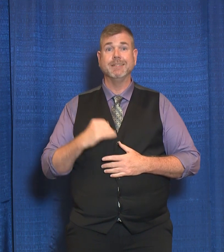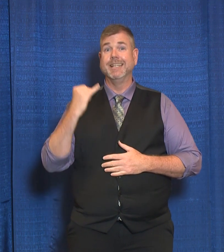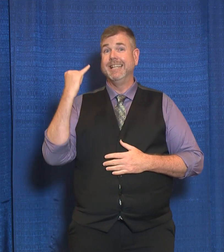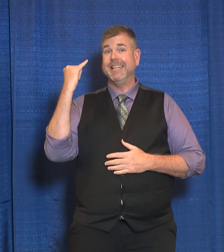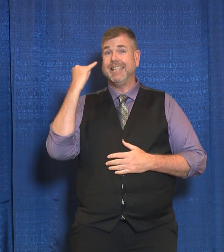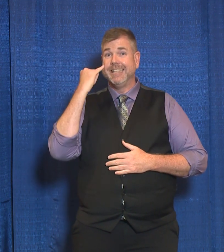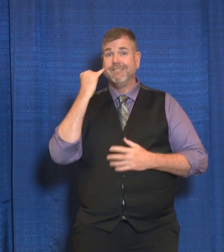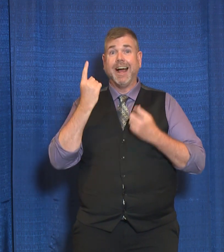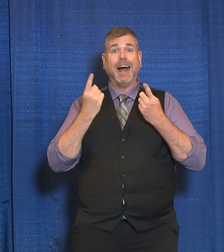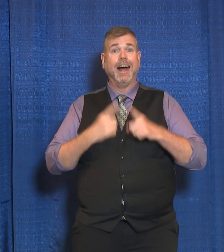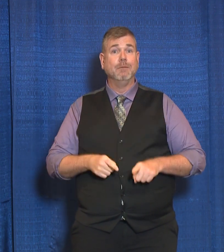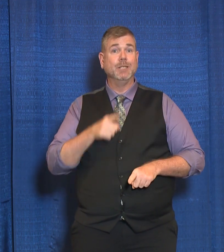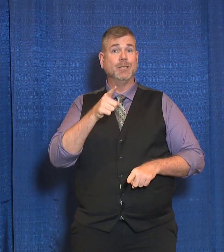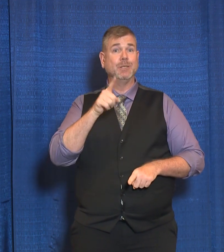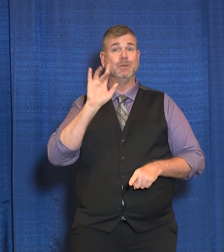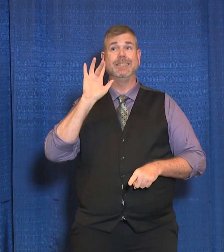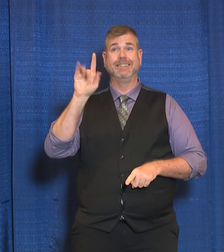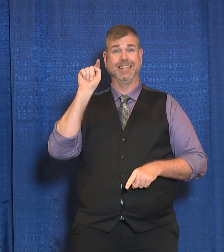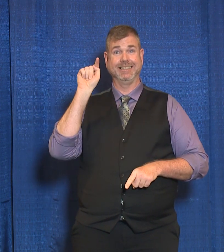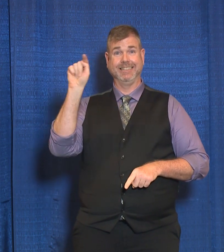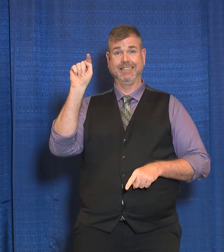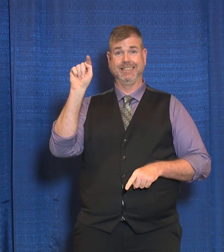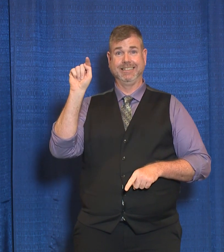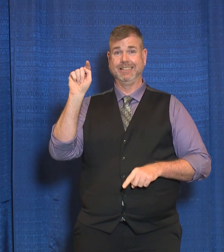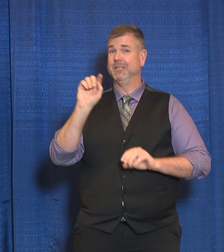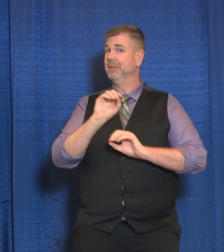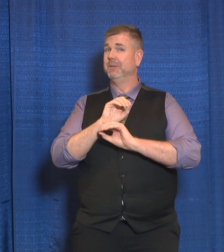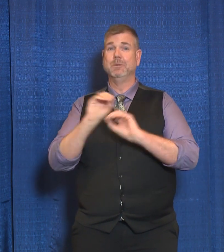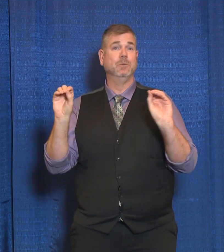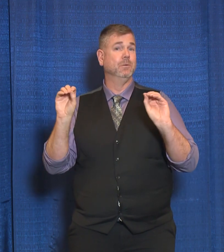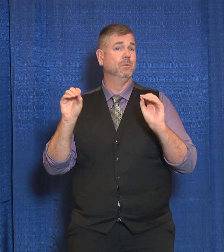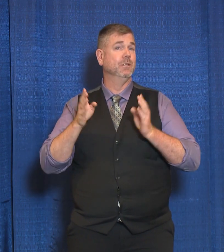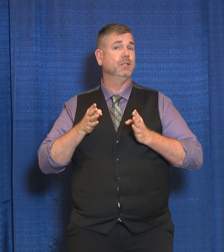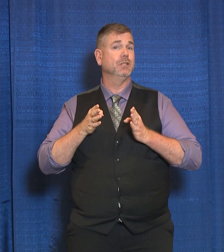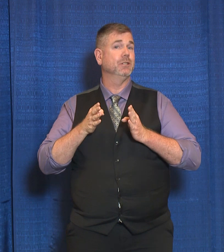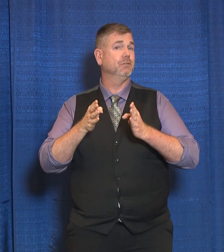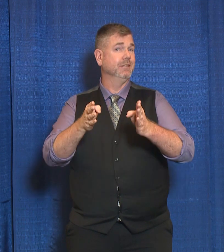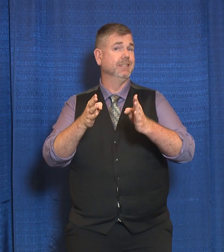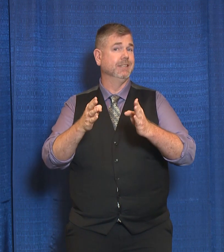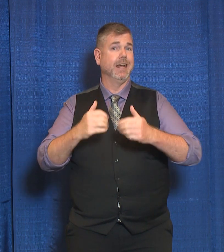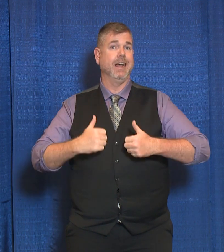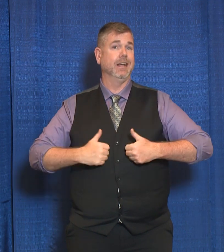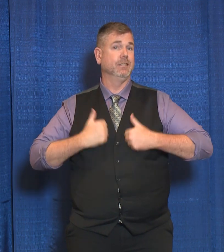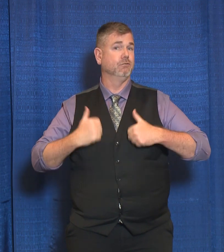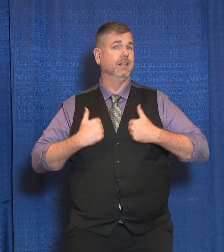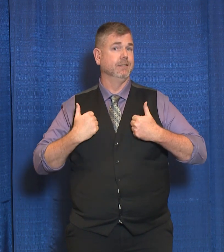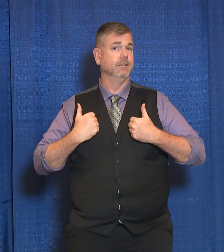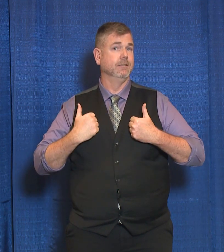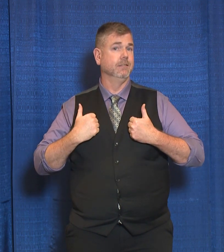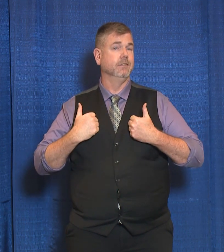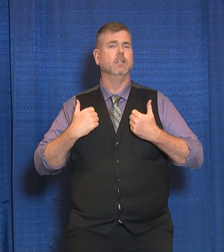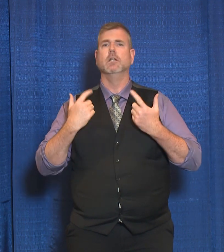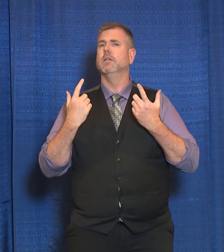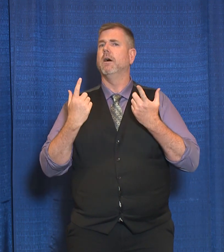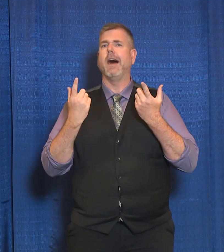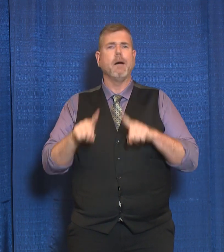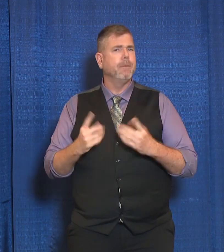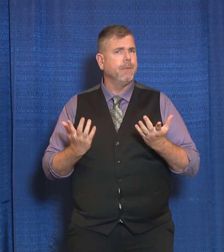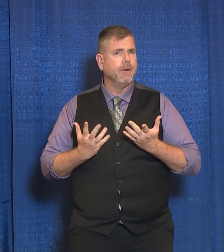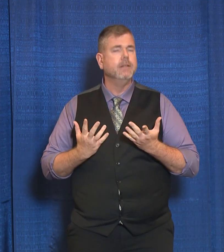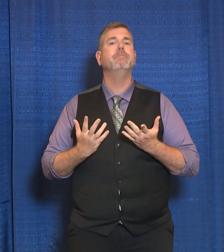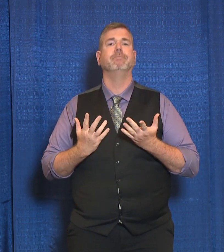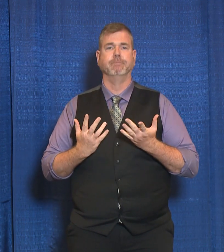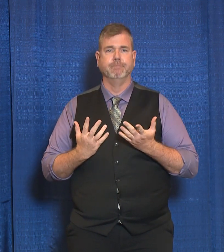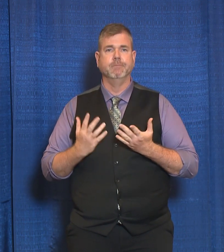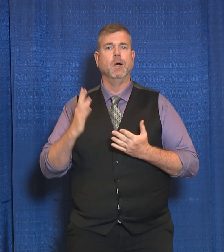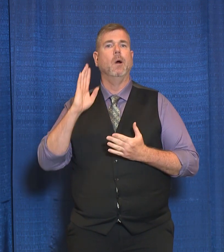If you select I do not have a street address, a field will appear in which you can enter a description of where you live using cross